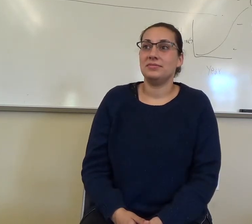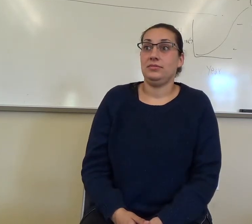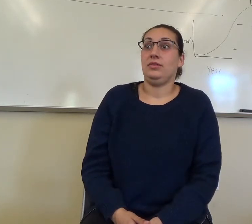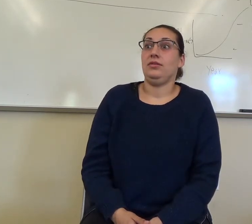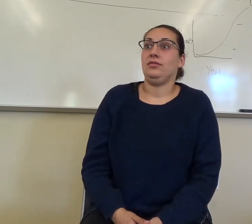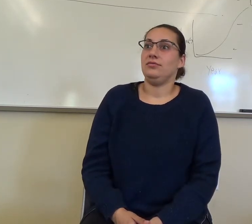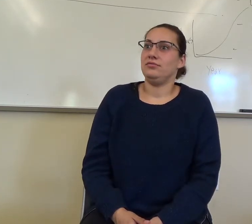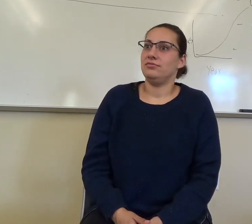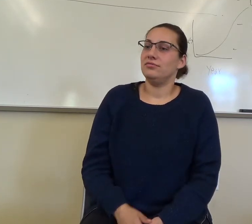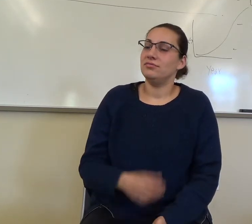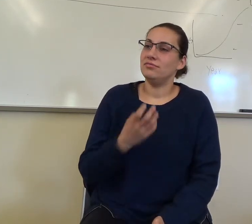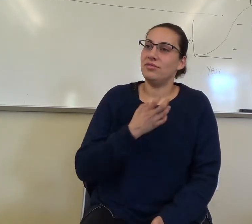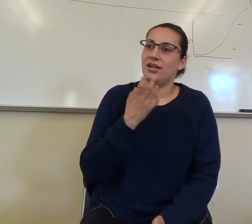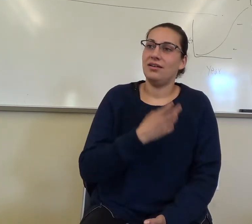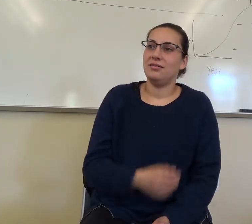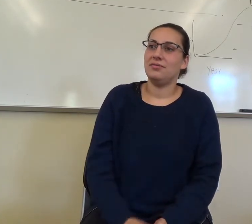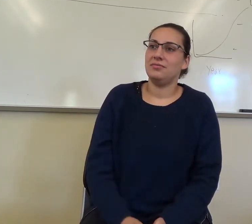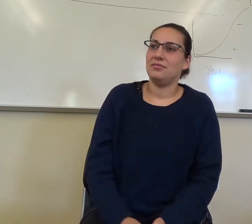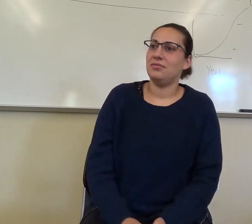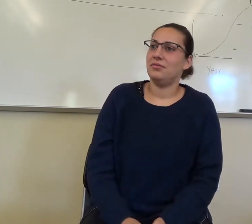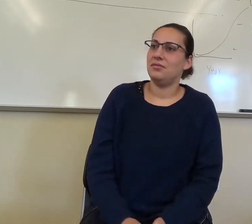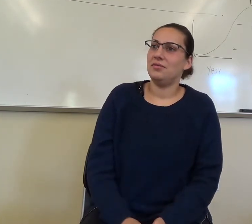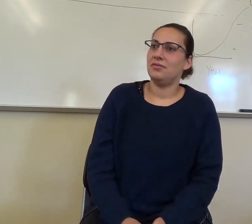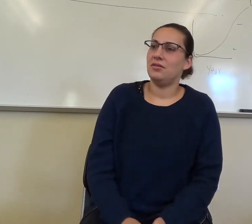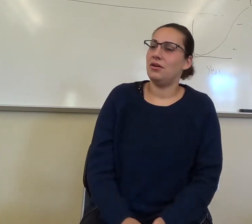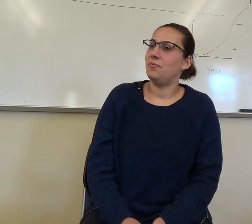and this Malayan pit viper.